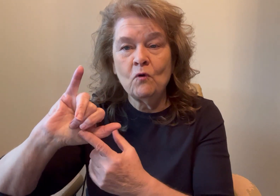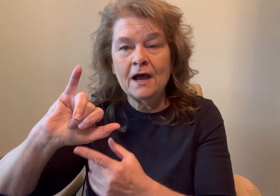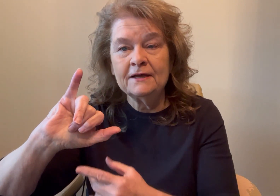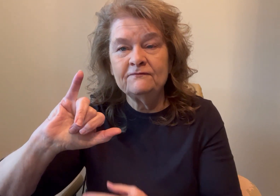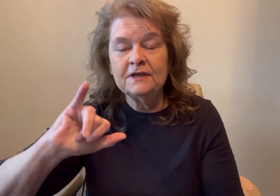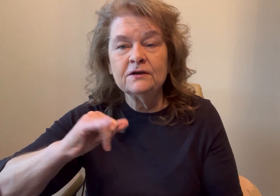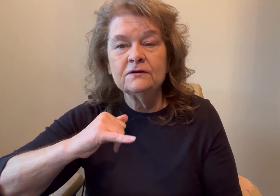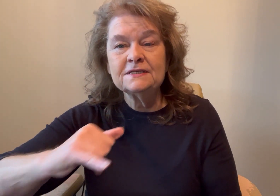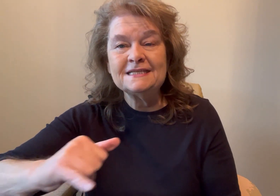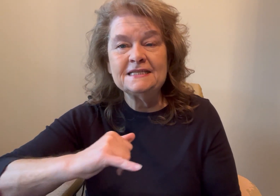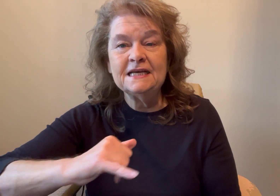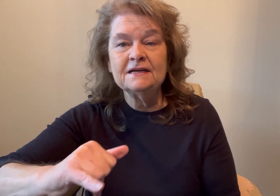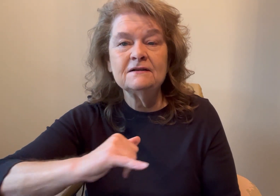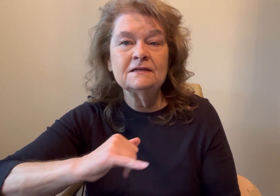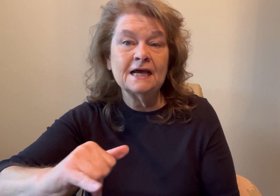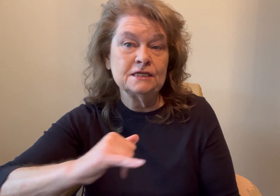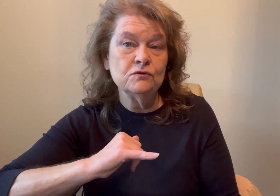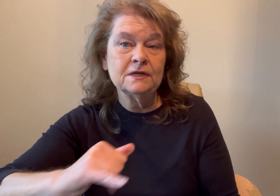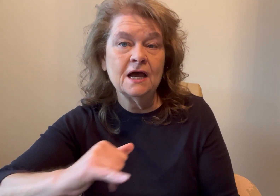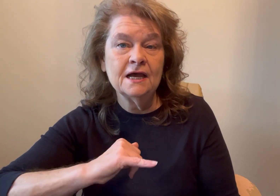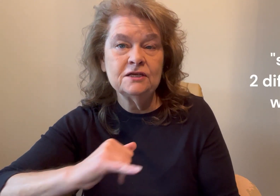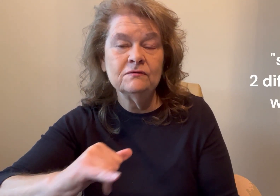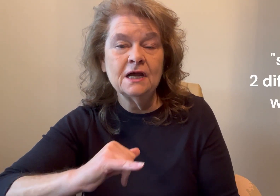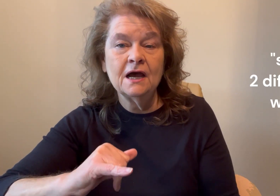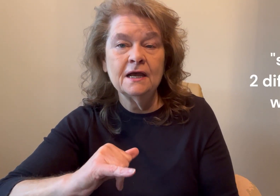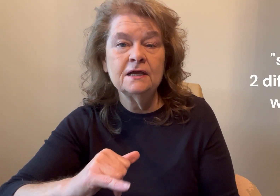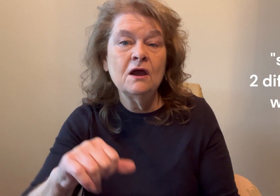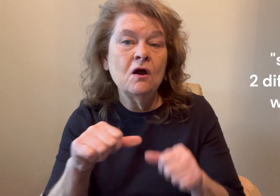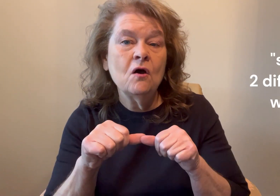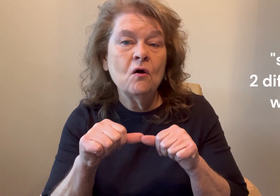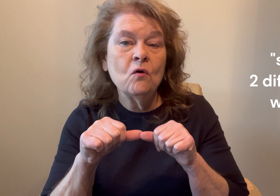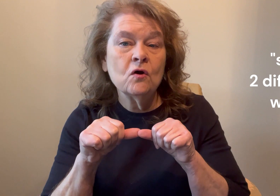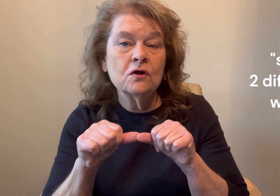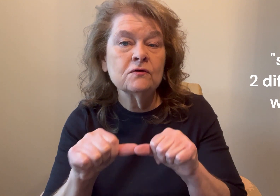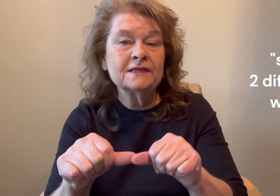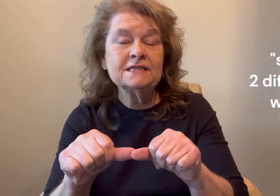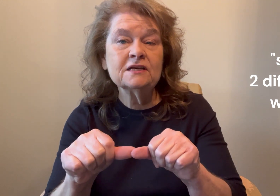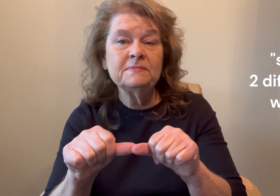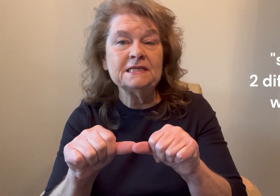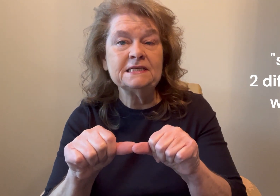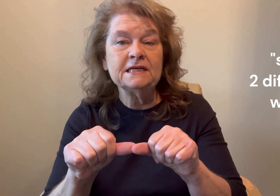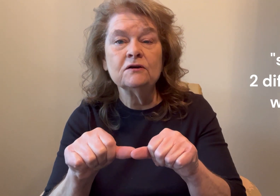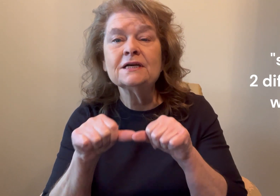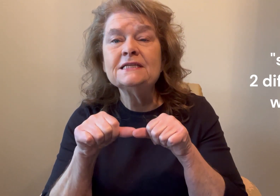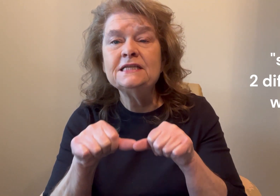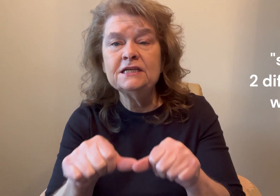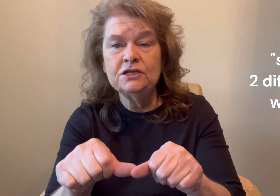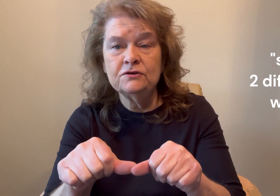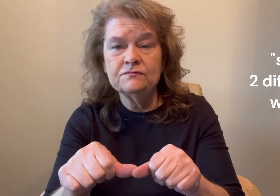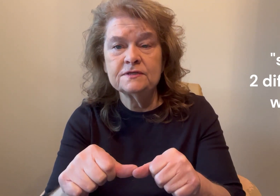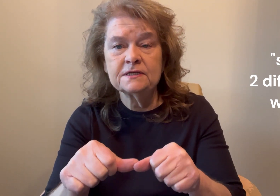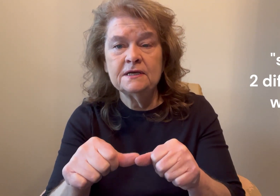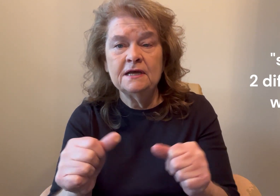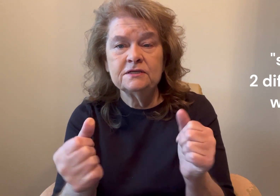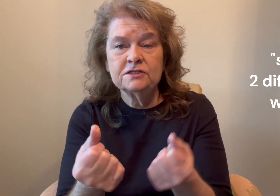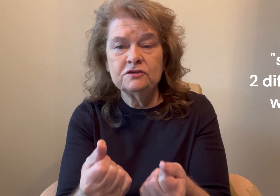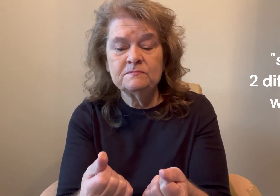Y finger, still, like you and I, or this could be still, continues. Just use my